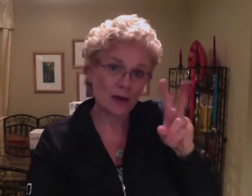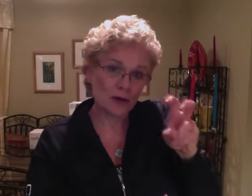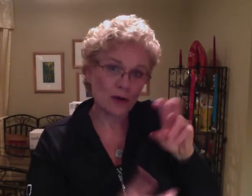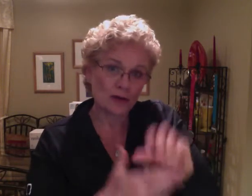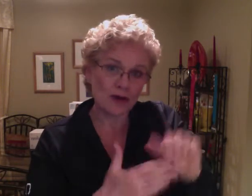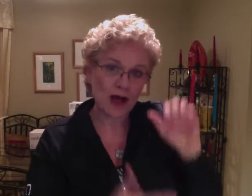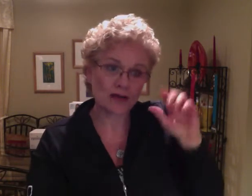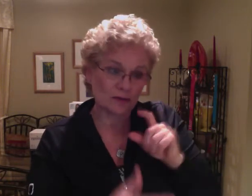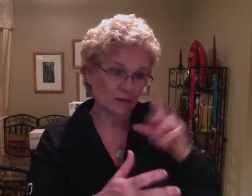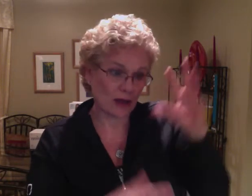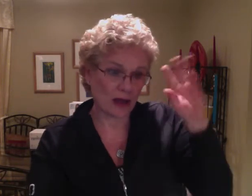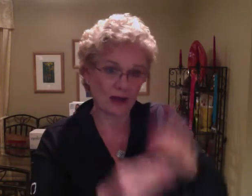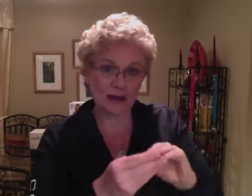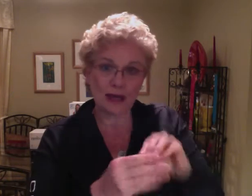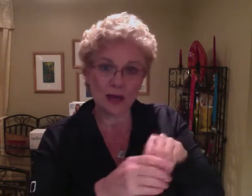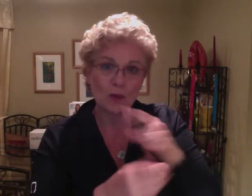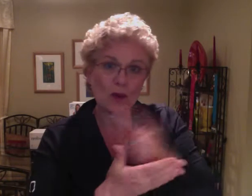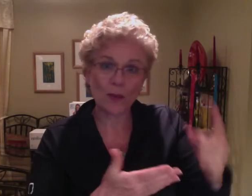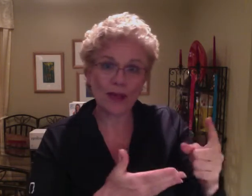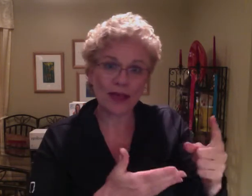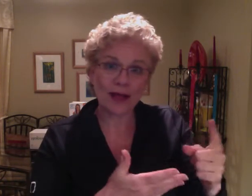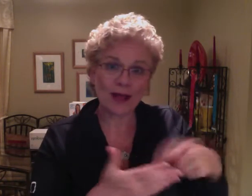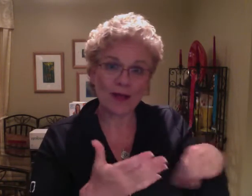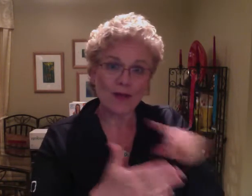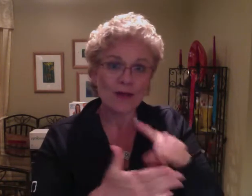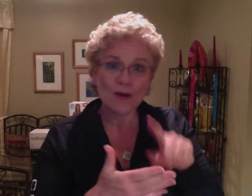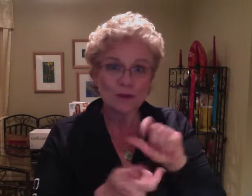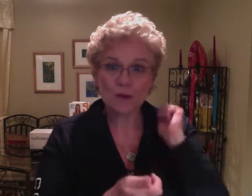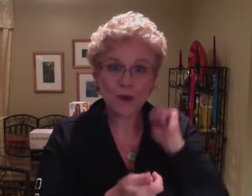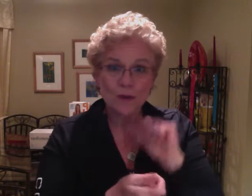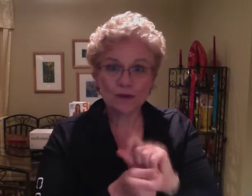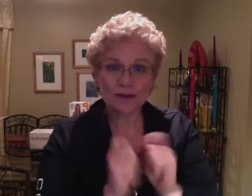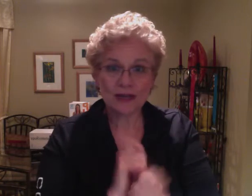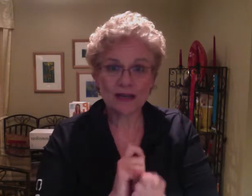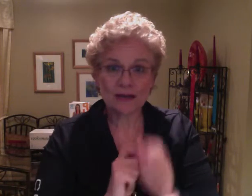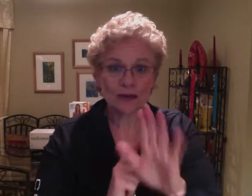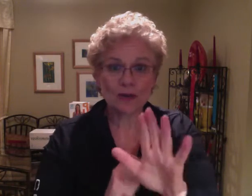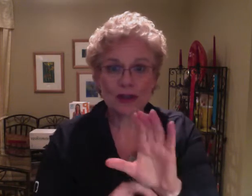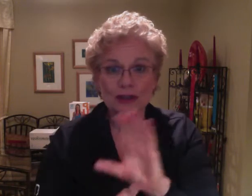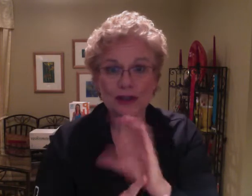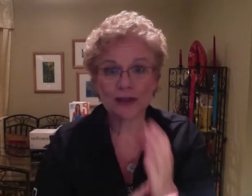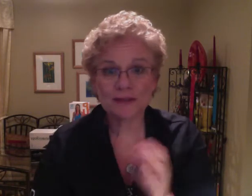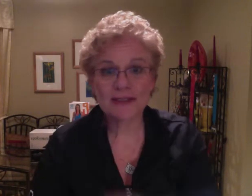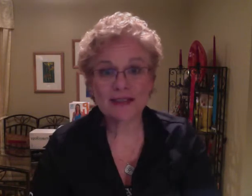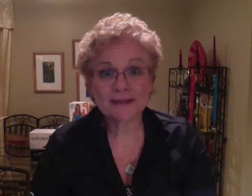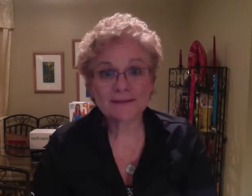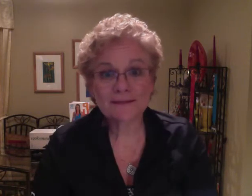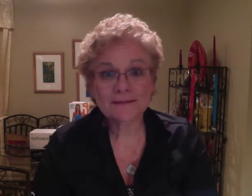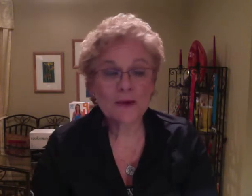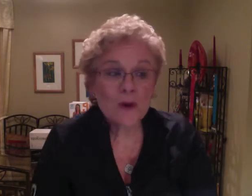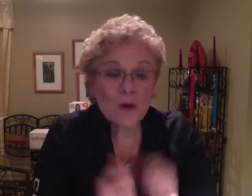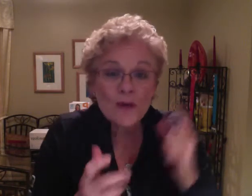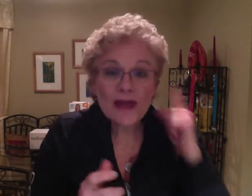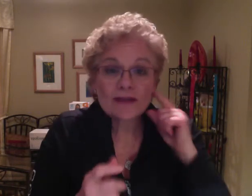even, they don't have the ability to possibly change your circumstance. And without sounding too dramatic, I mean, this